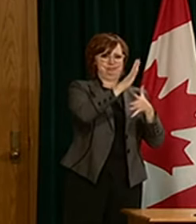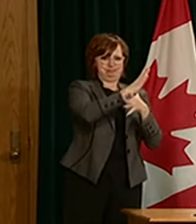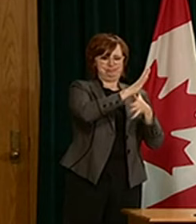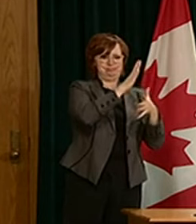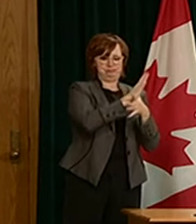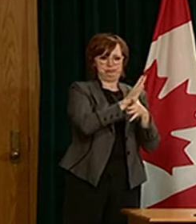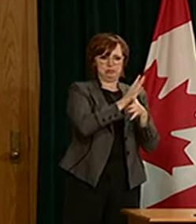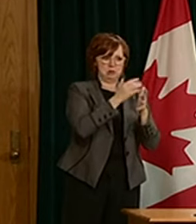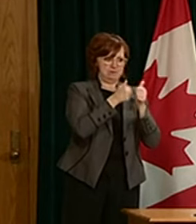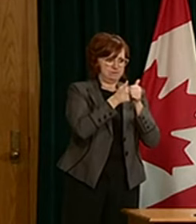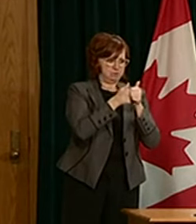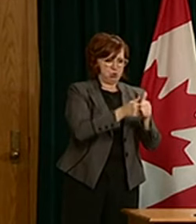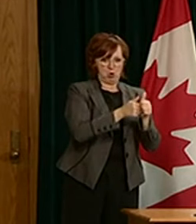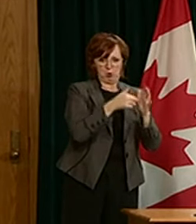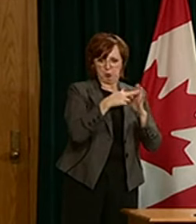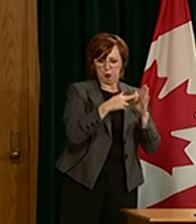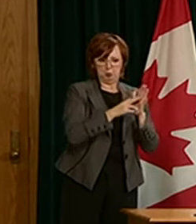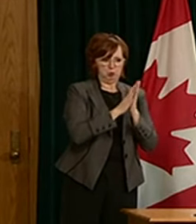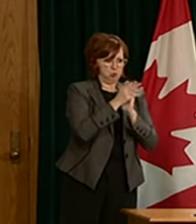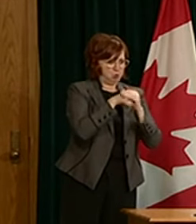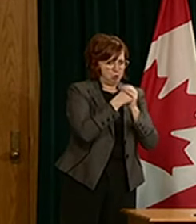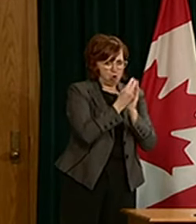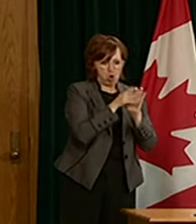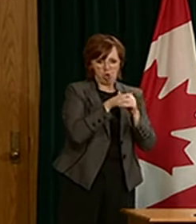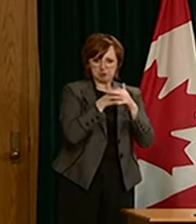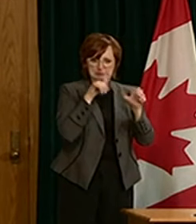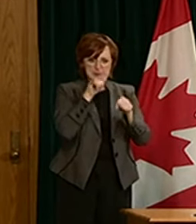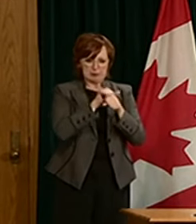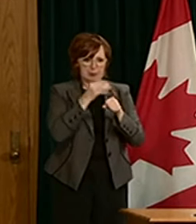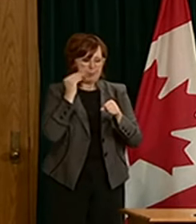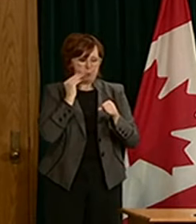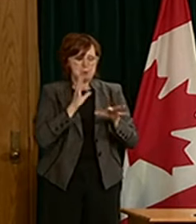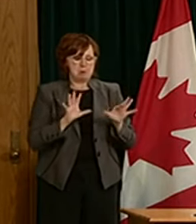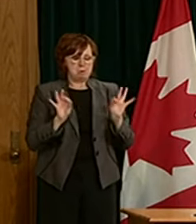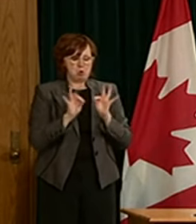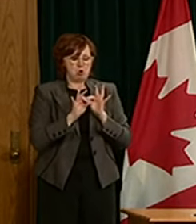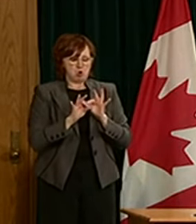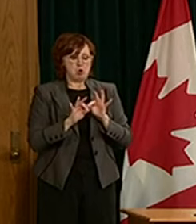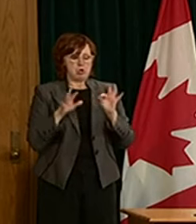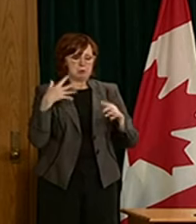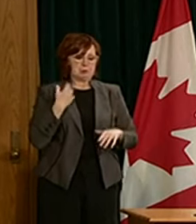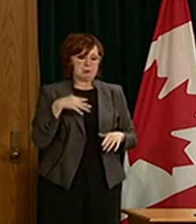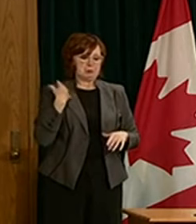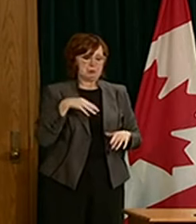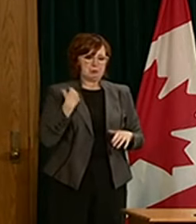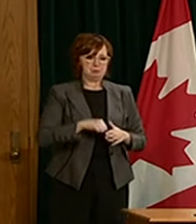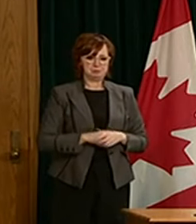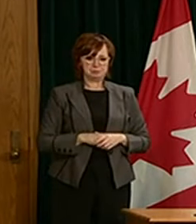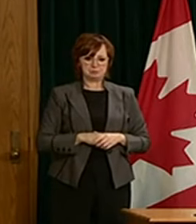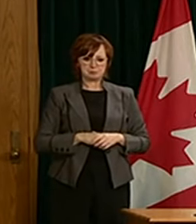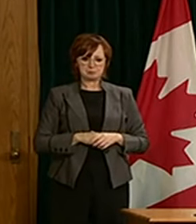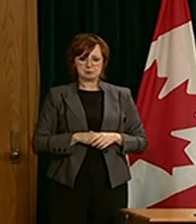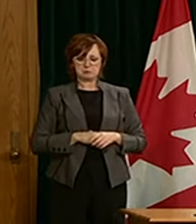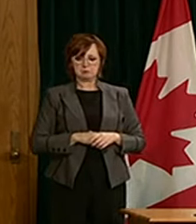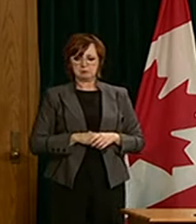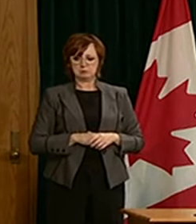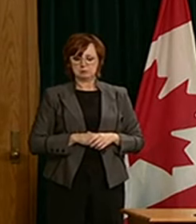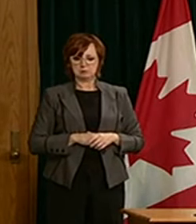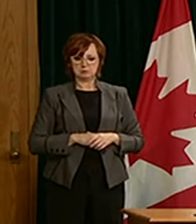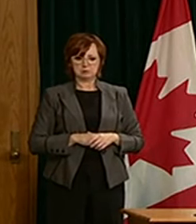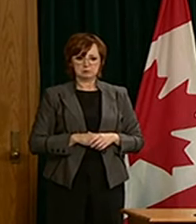acute services or ICUs and ventilators is absolutely linked to our success and the public response